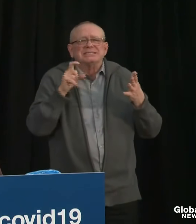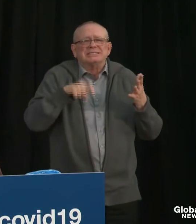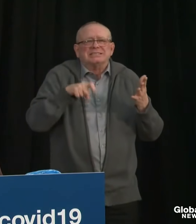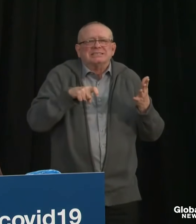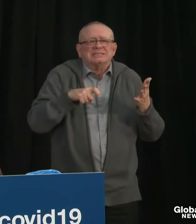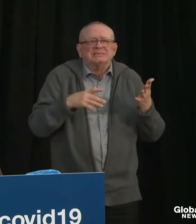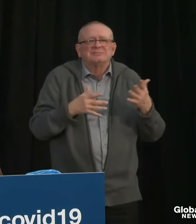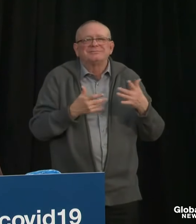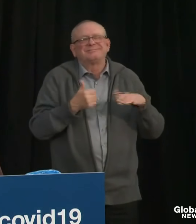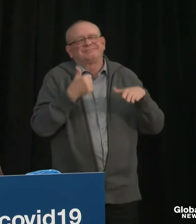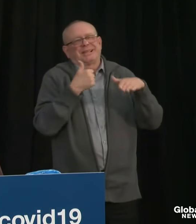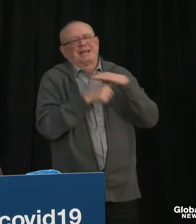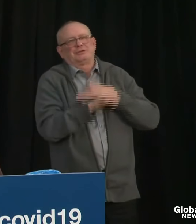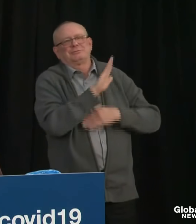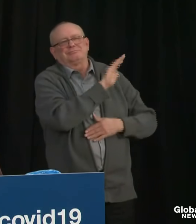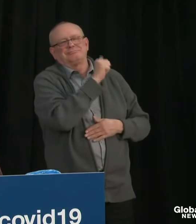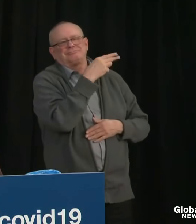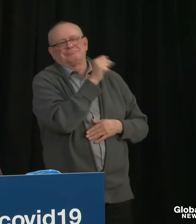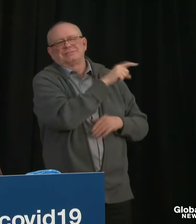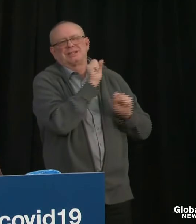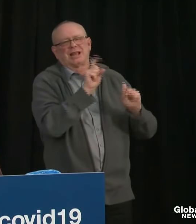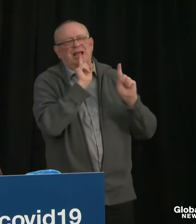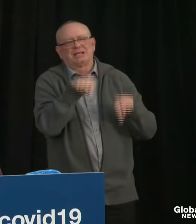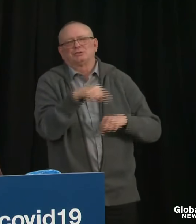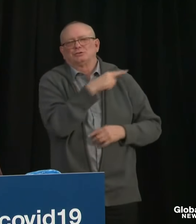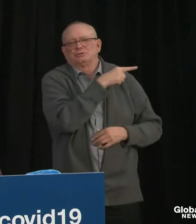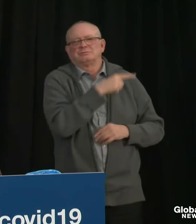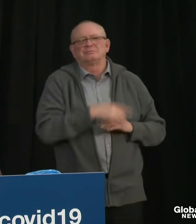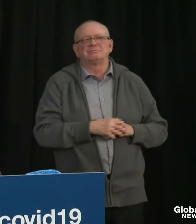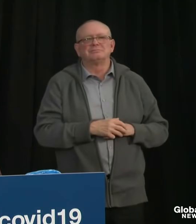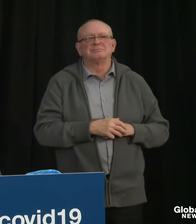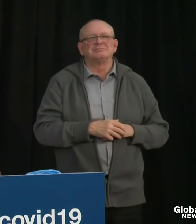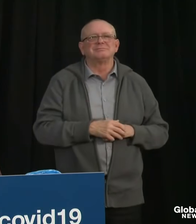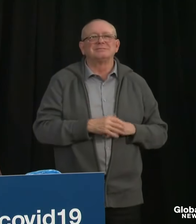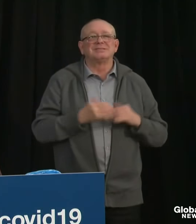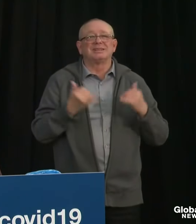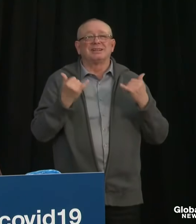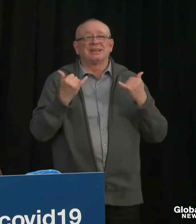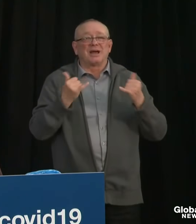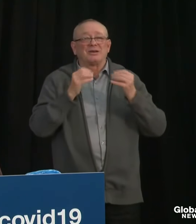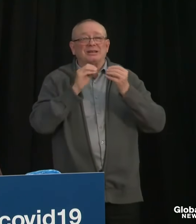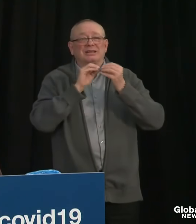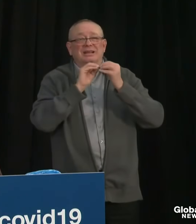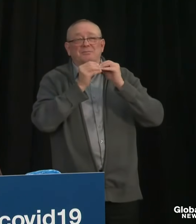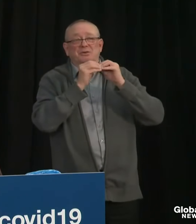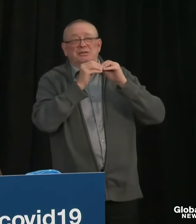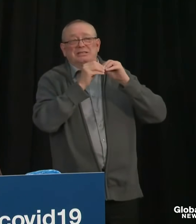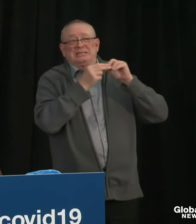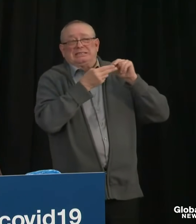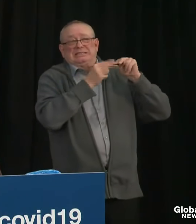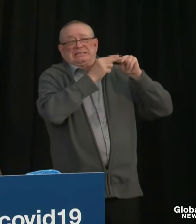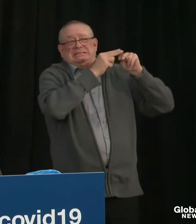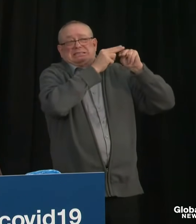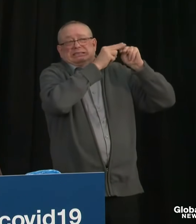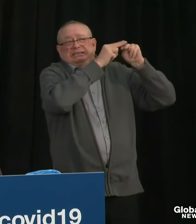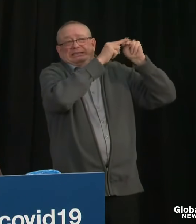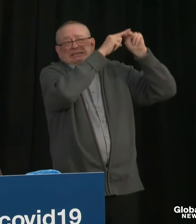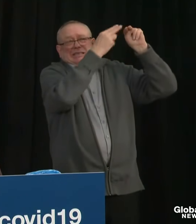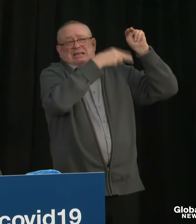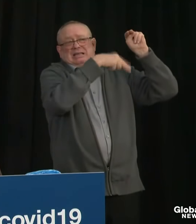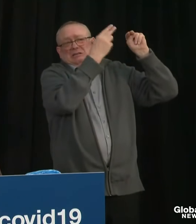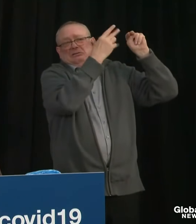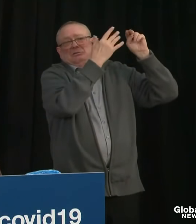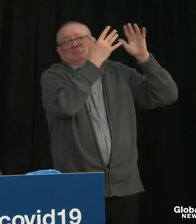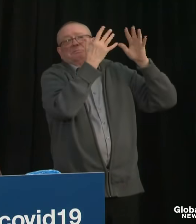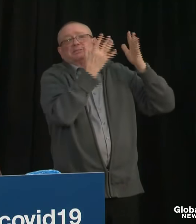hospital across the province. And if we do not collectively bend the curve down, we may need those extra spaces. So